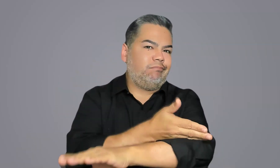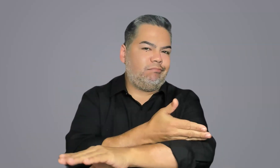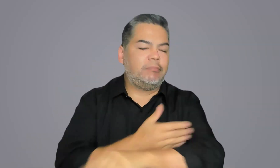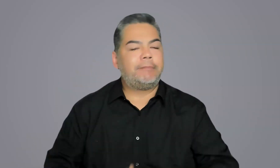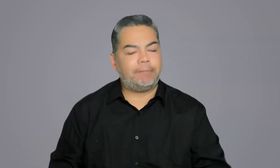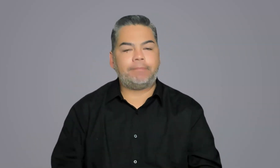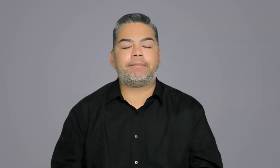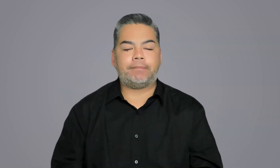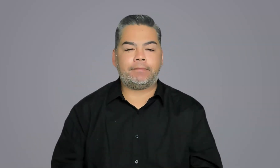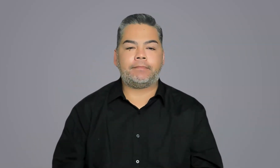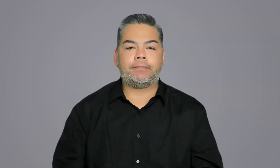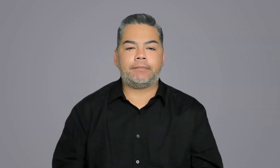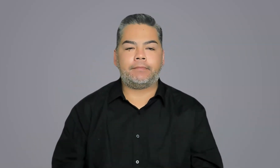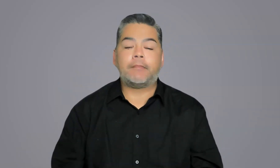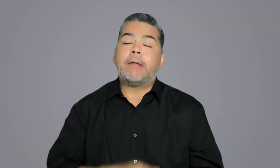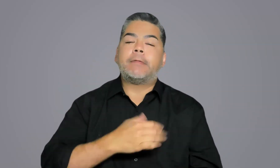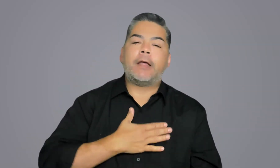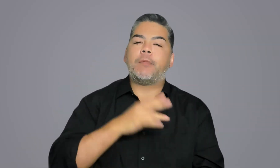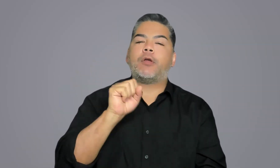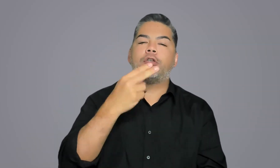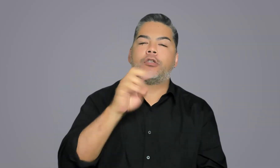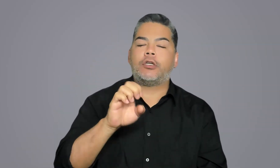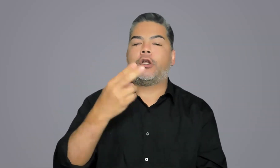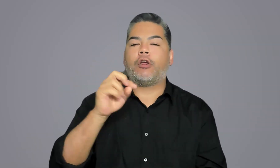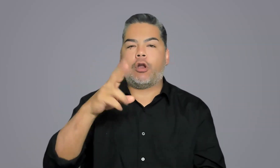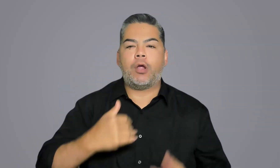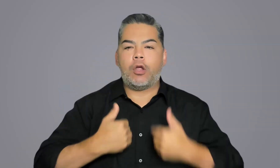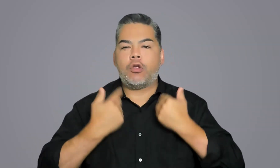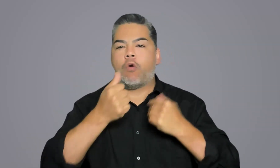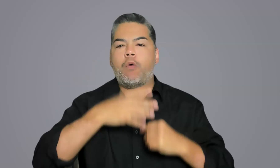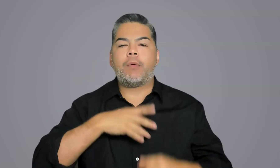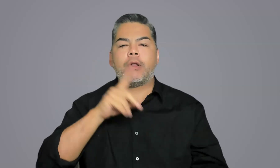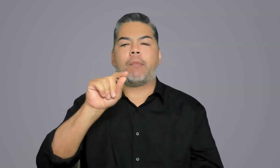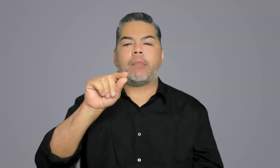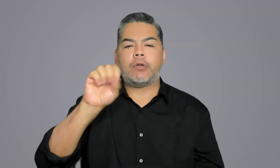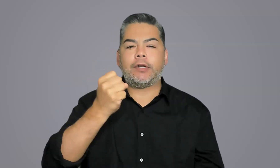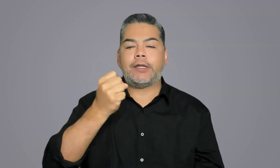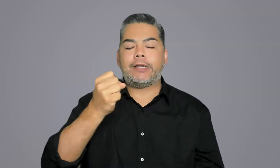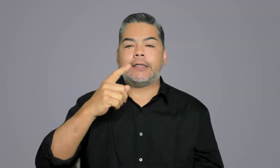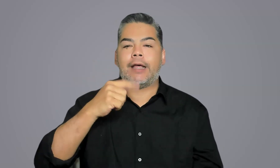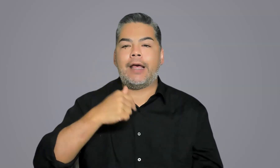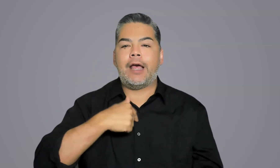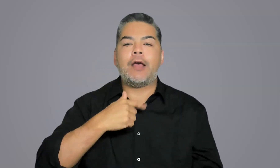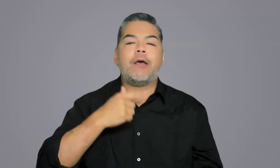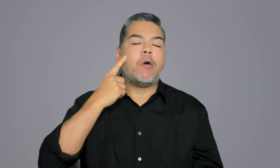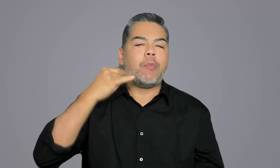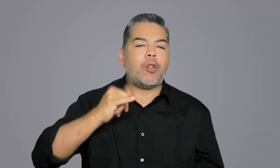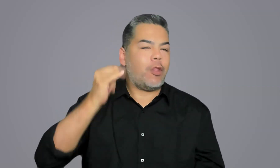pronouns are she, her. I'm a young woman in her 20s. I have blonde hair, which is in a ponytail today, and I'm wearing a pair of